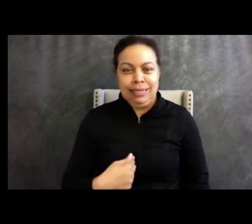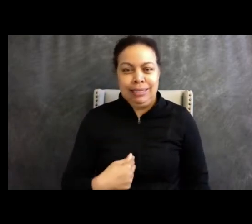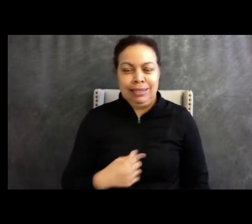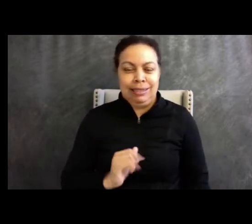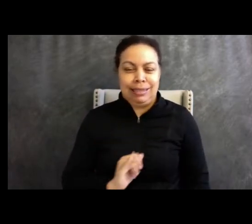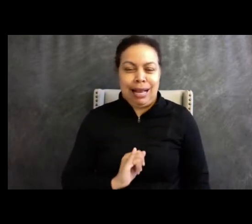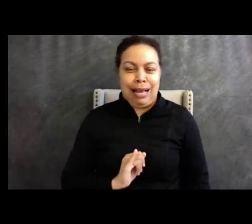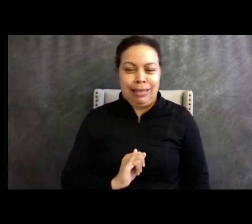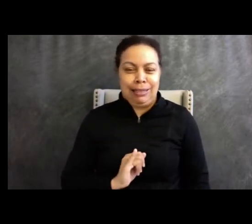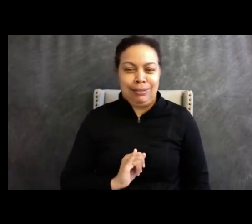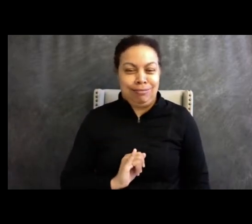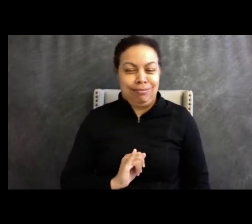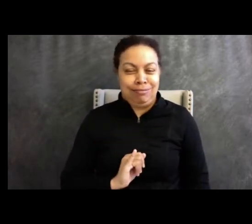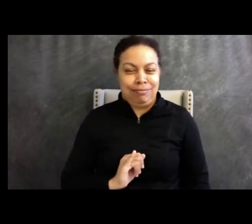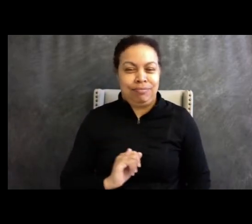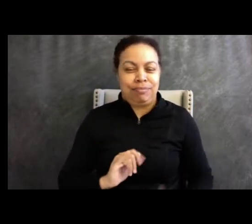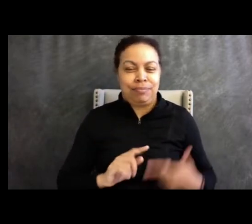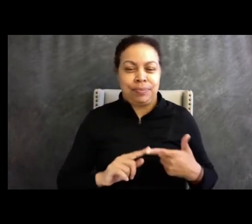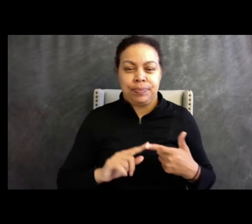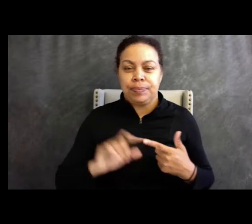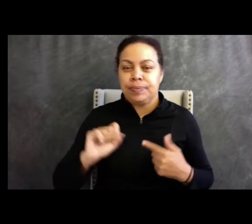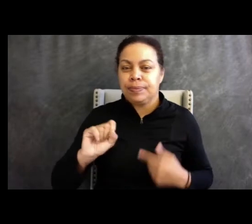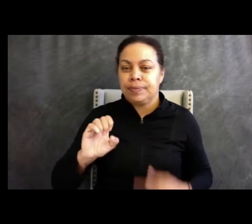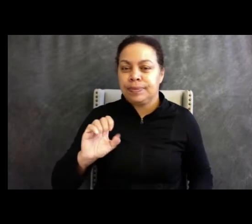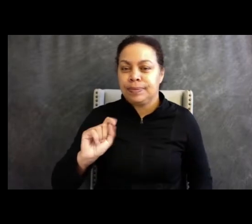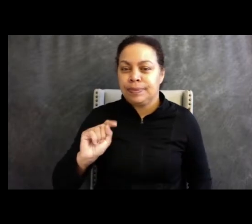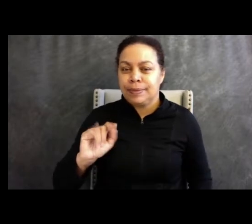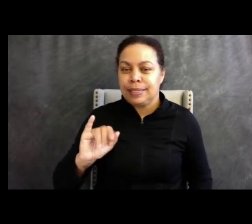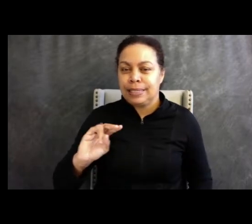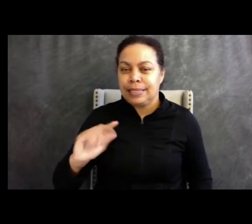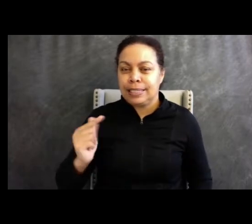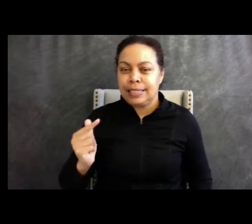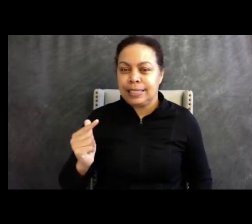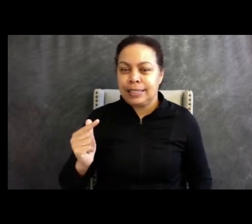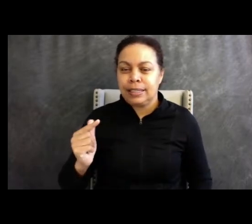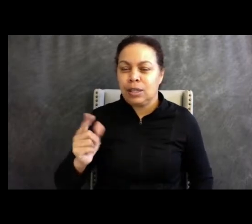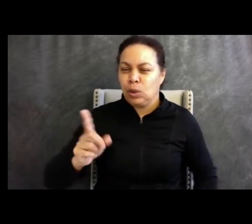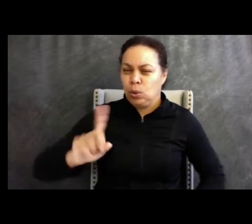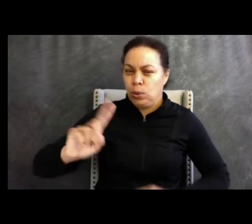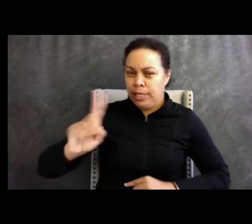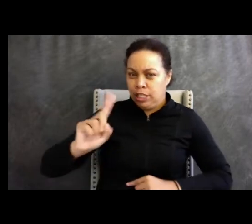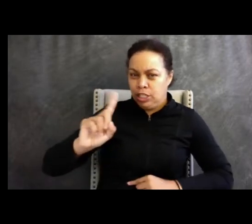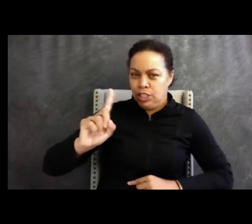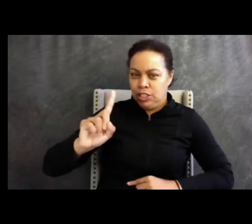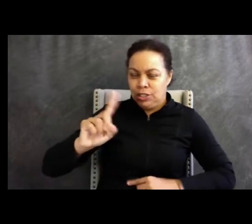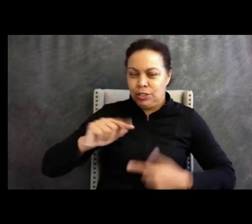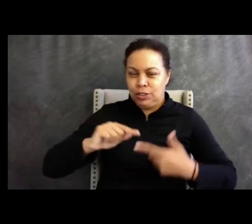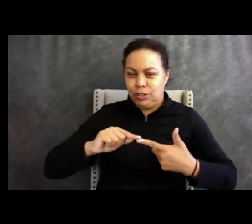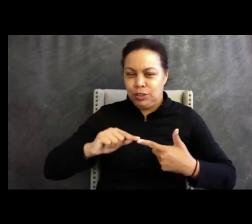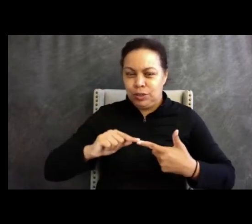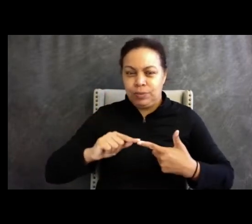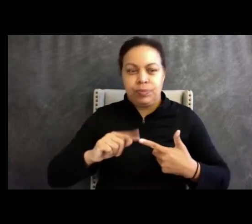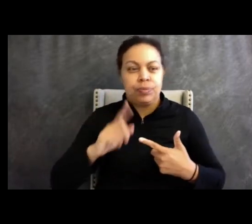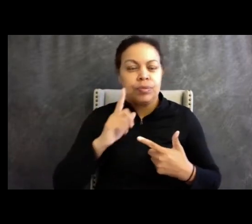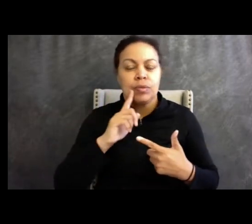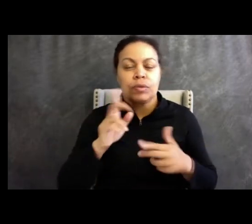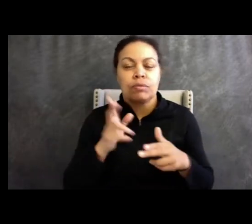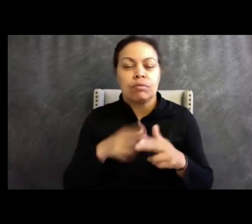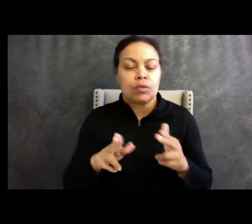There is the setting. Now, in a quick piece of performance